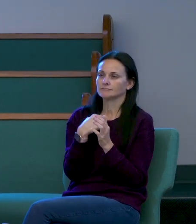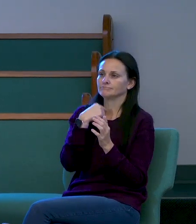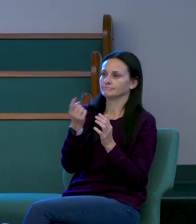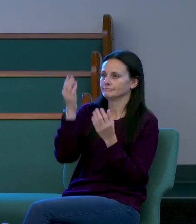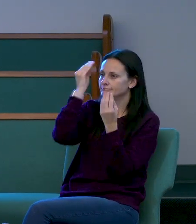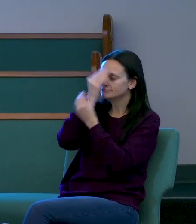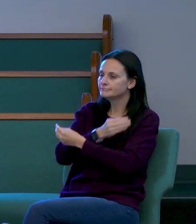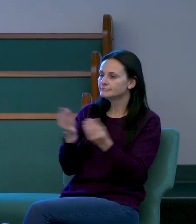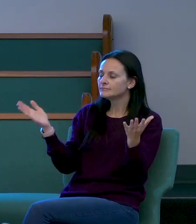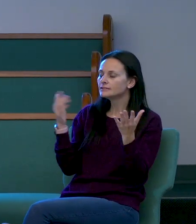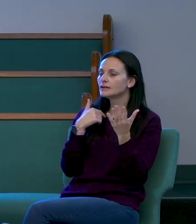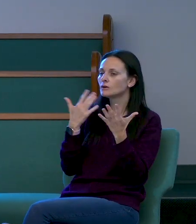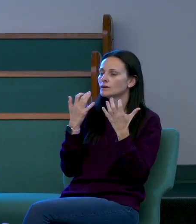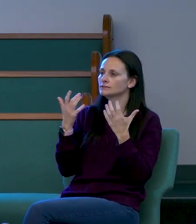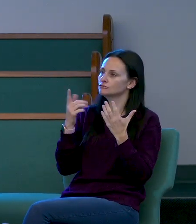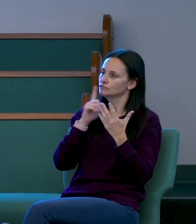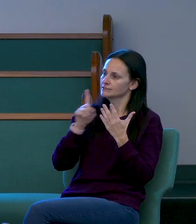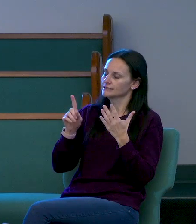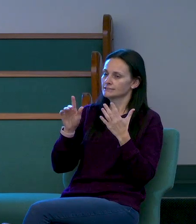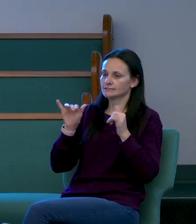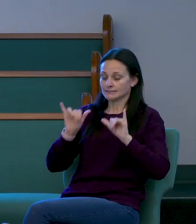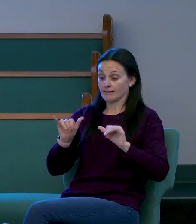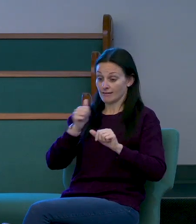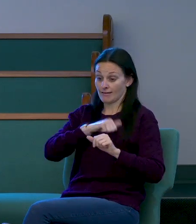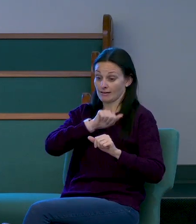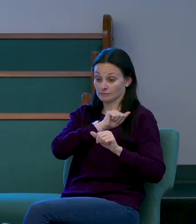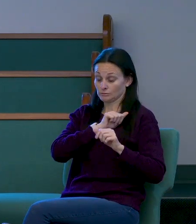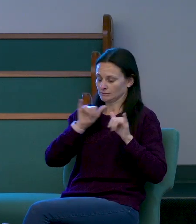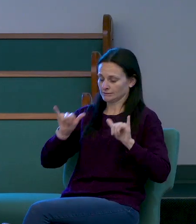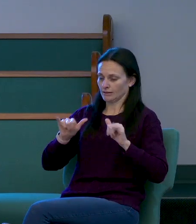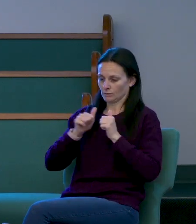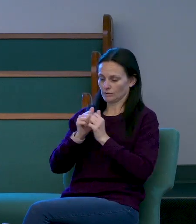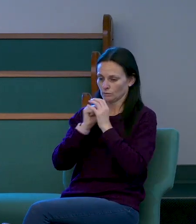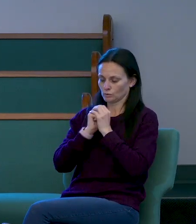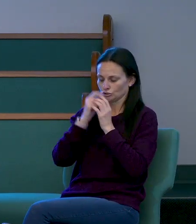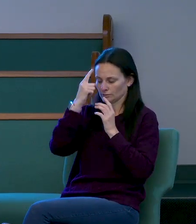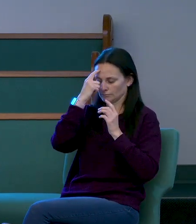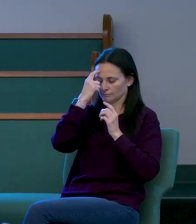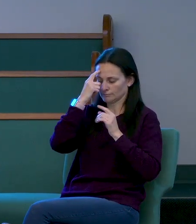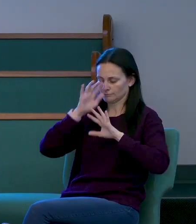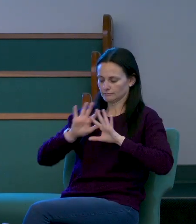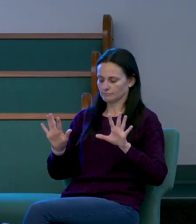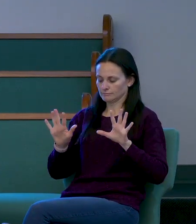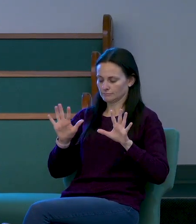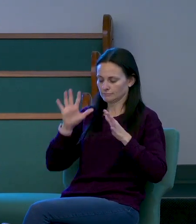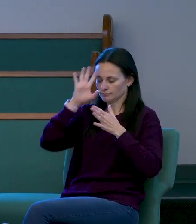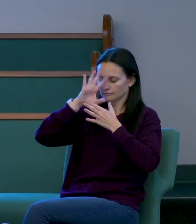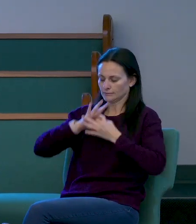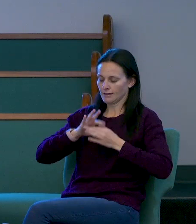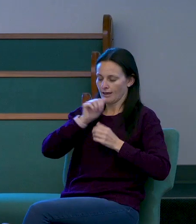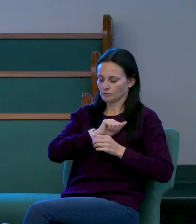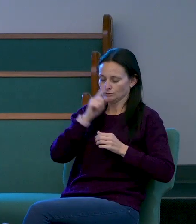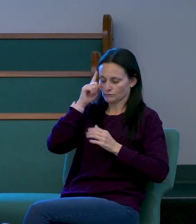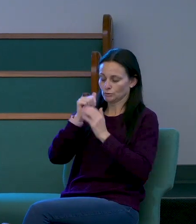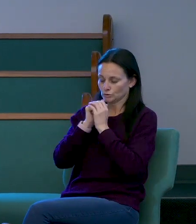invite us to stay in an attitude of worship. hold on to the attitude of worship